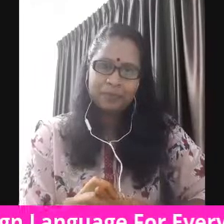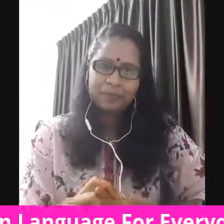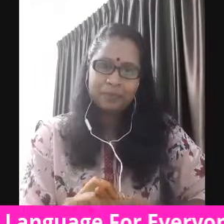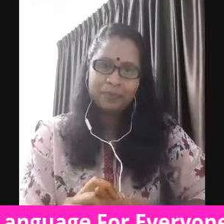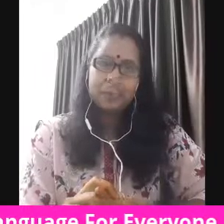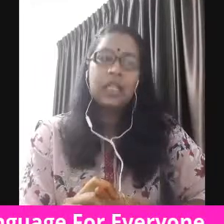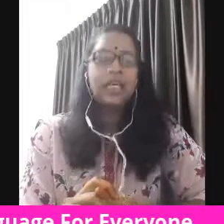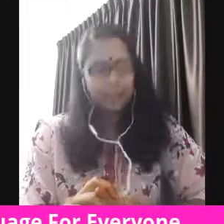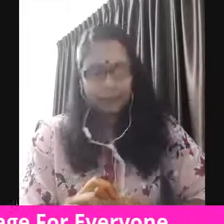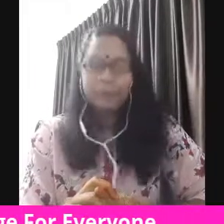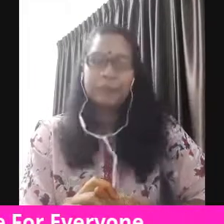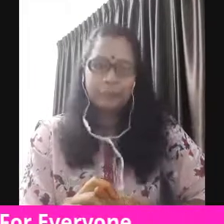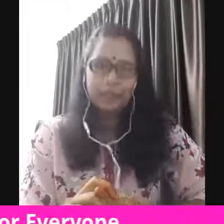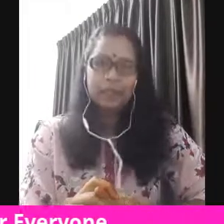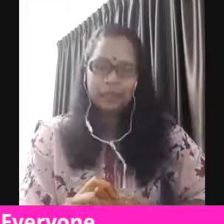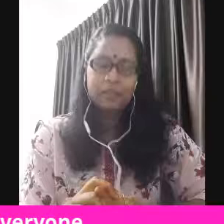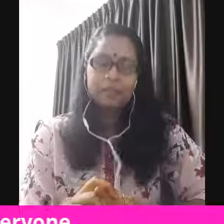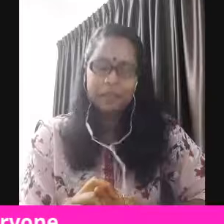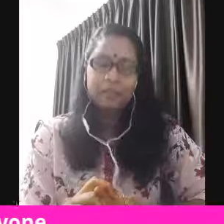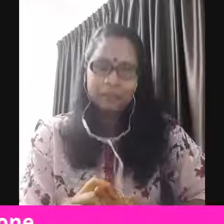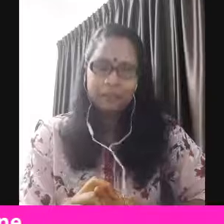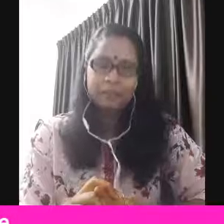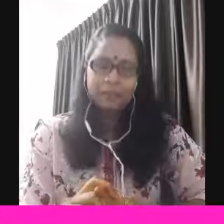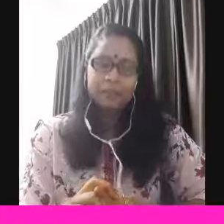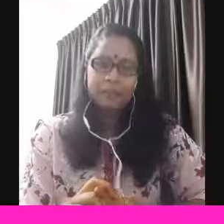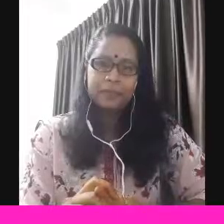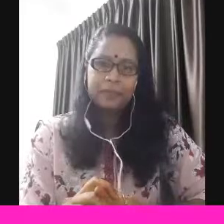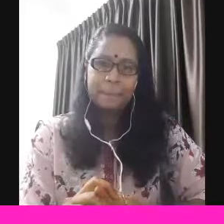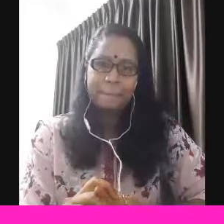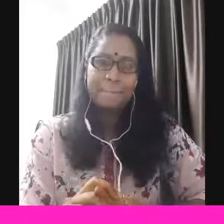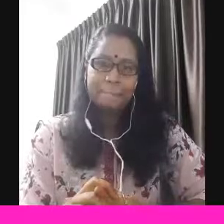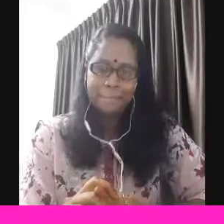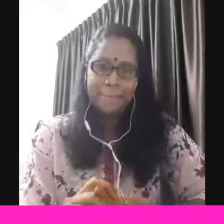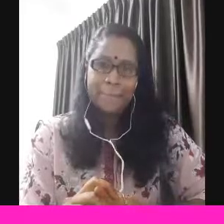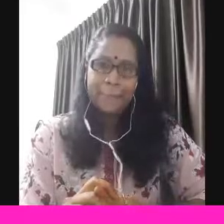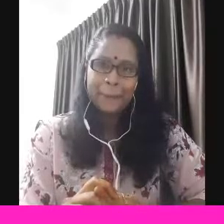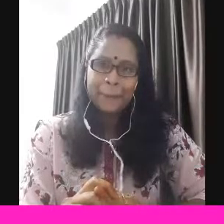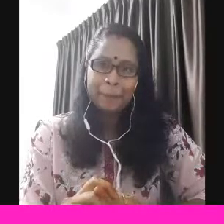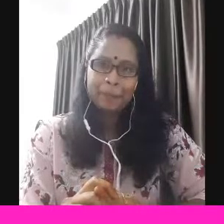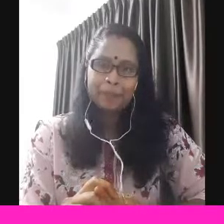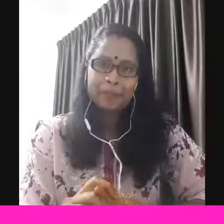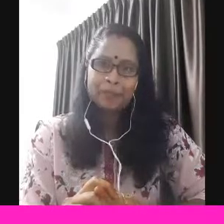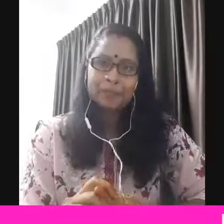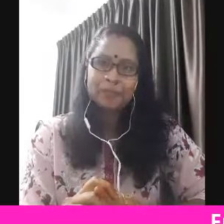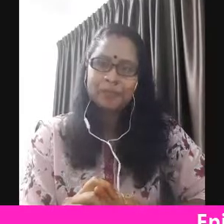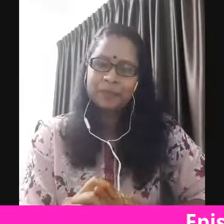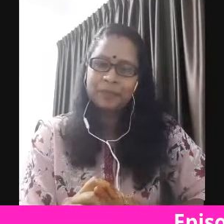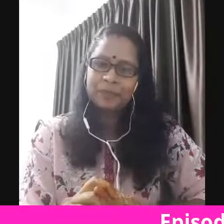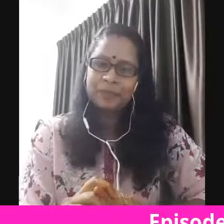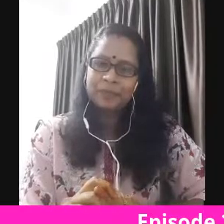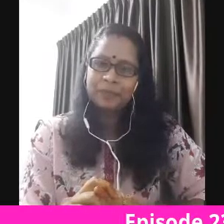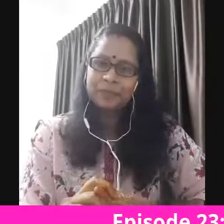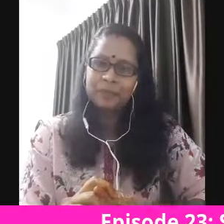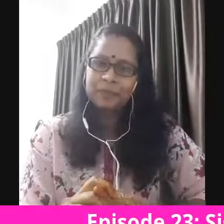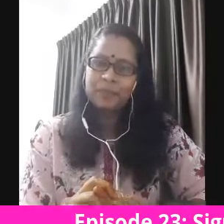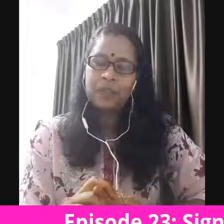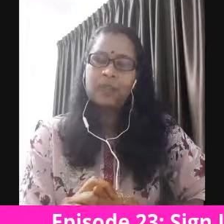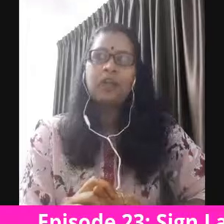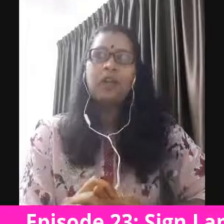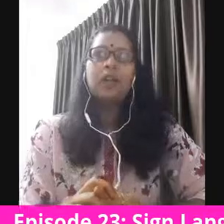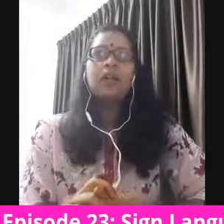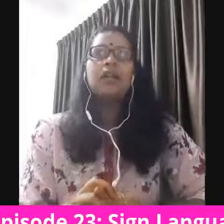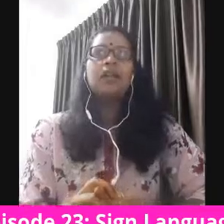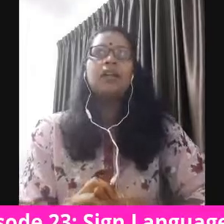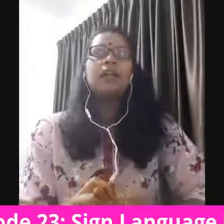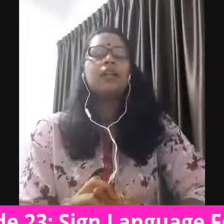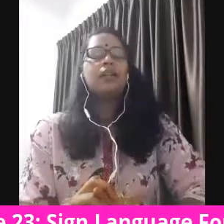in between where you Yeah. couldn't use that sign language before you got your posting at Klang. So, did you find it difficult to teach